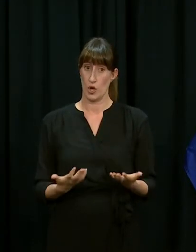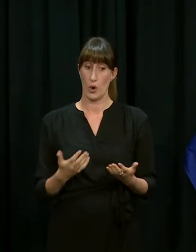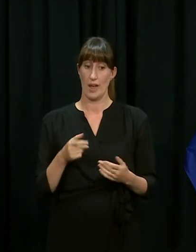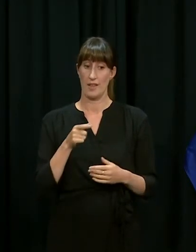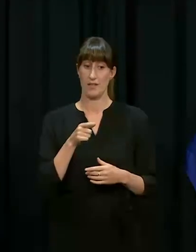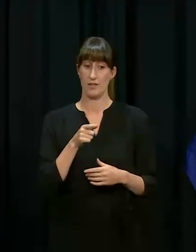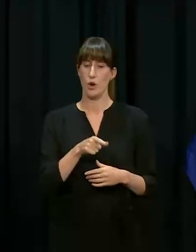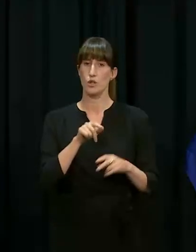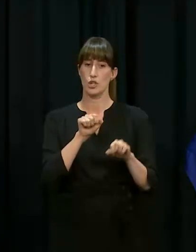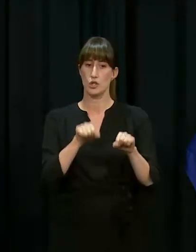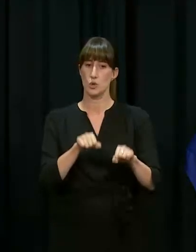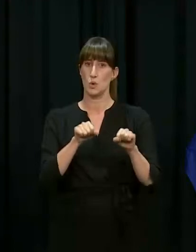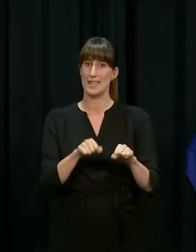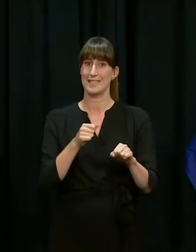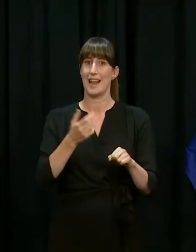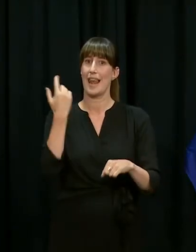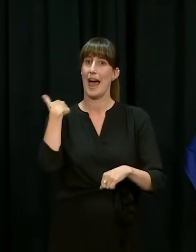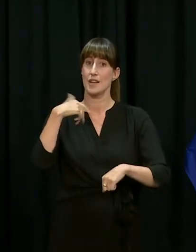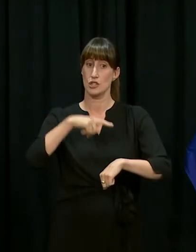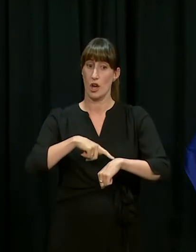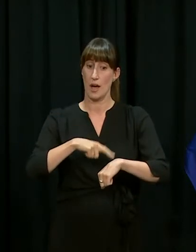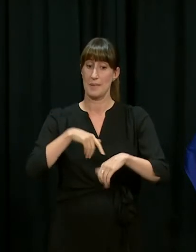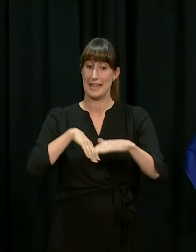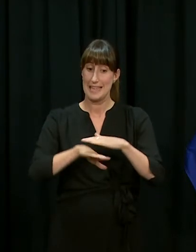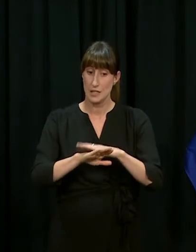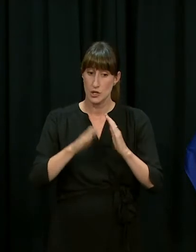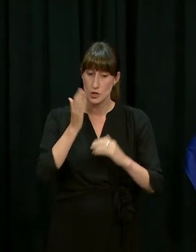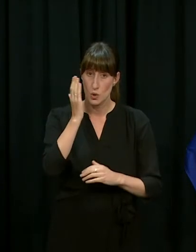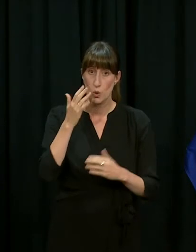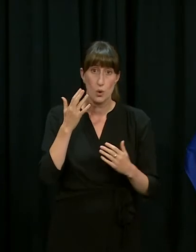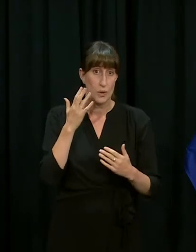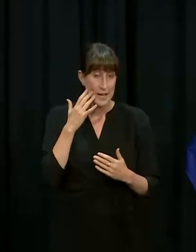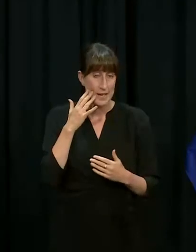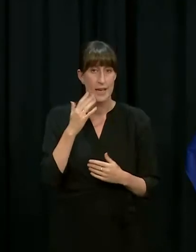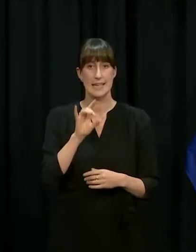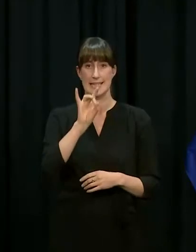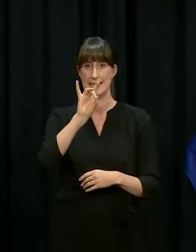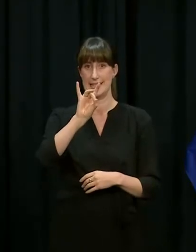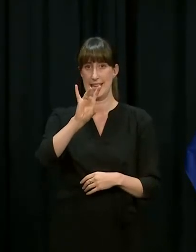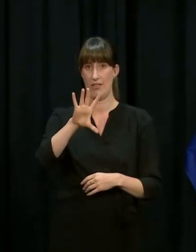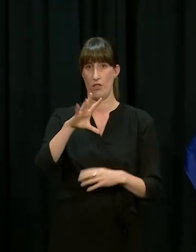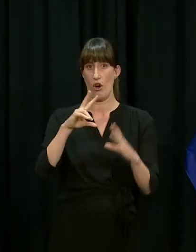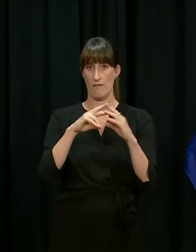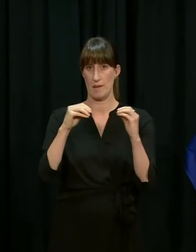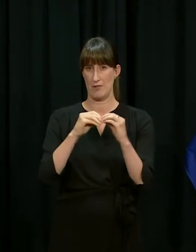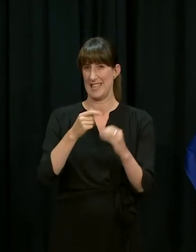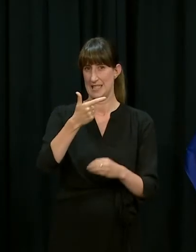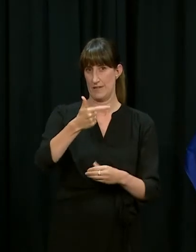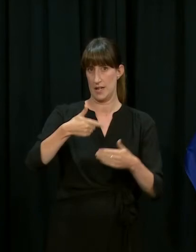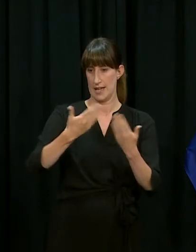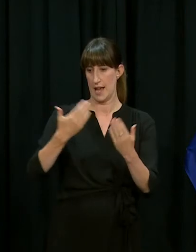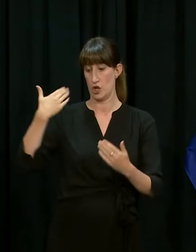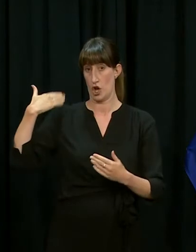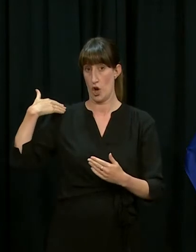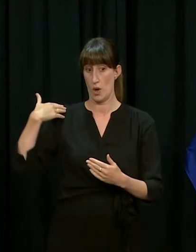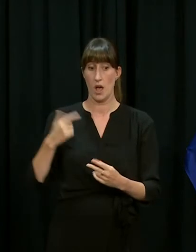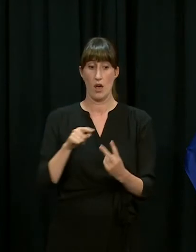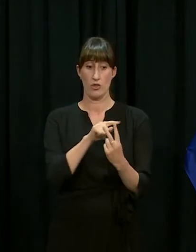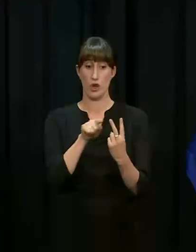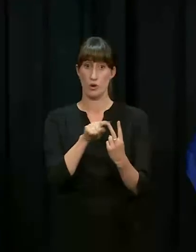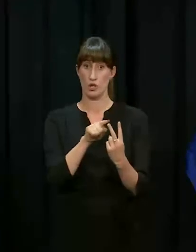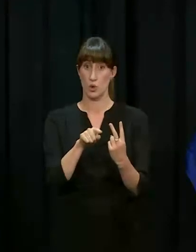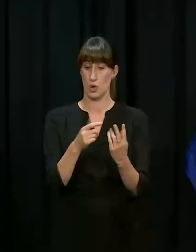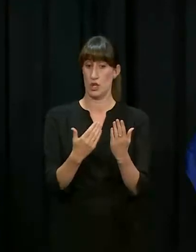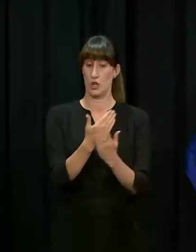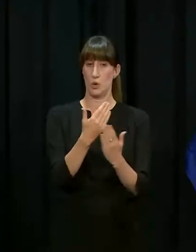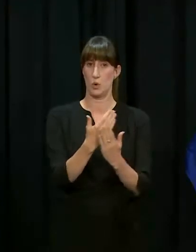was the 10th of February, now 7 days ago. And cases D and E, the ones we announced earlier today, were not at school during